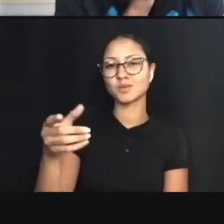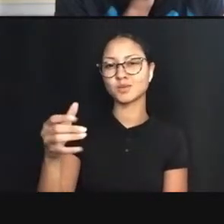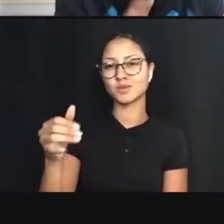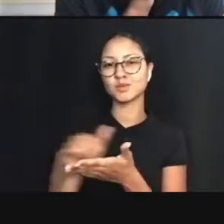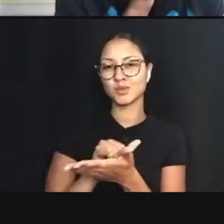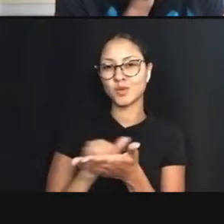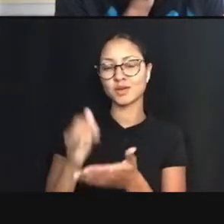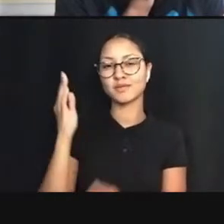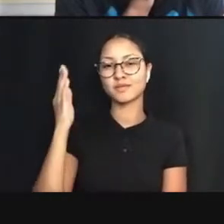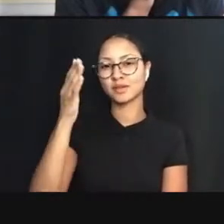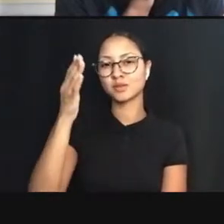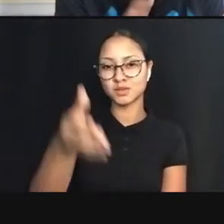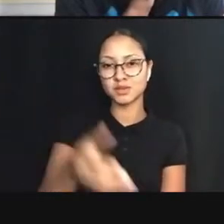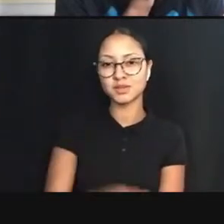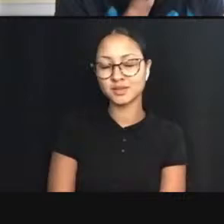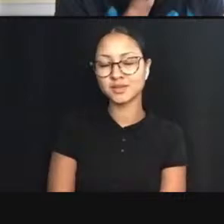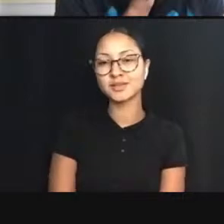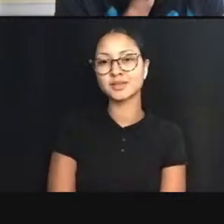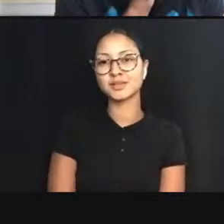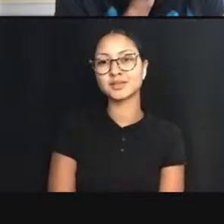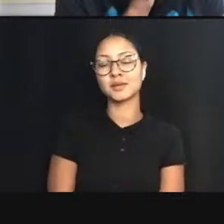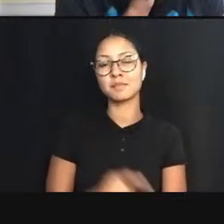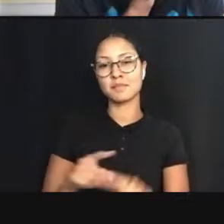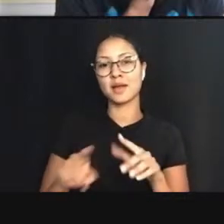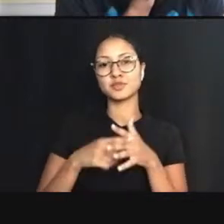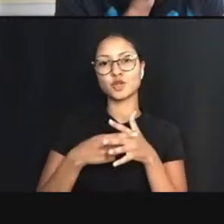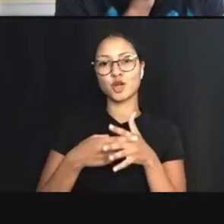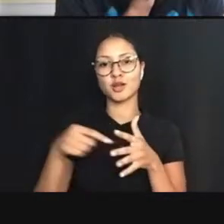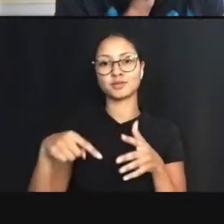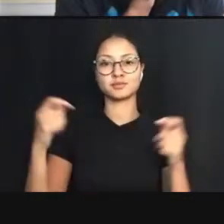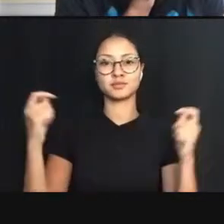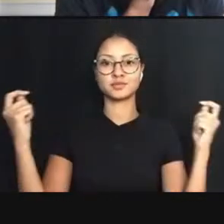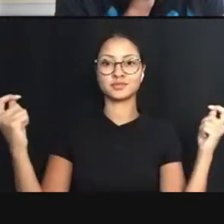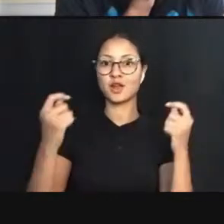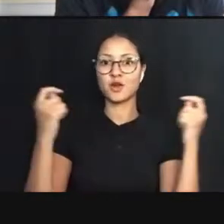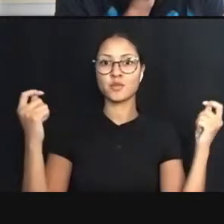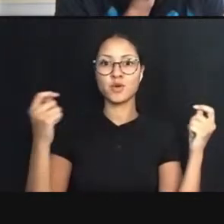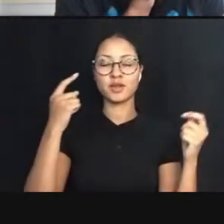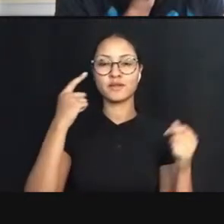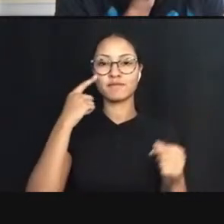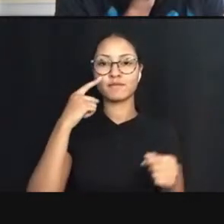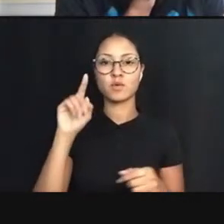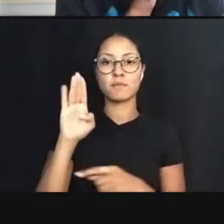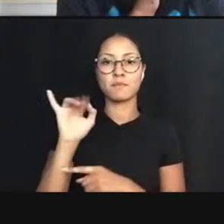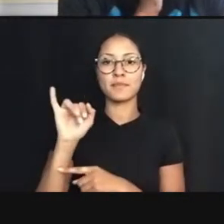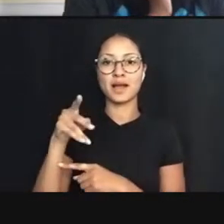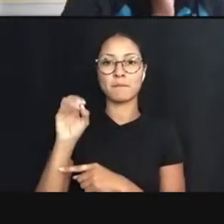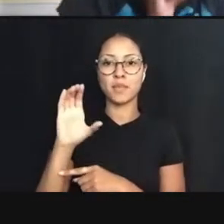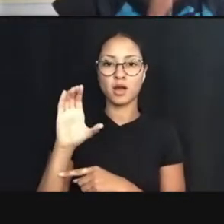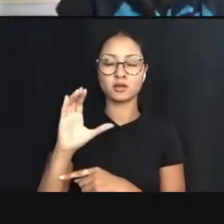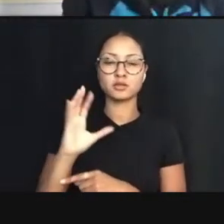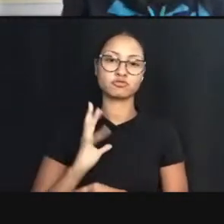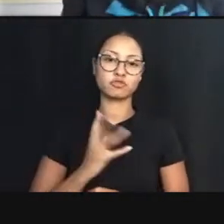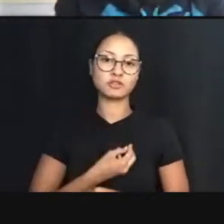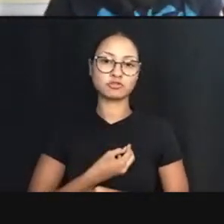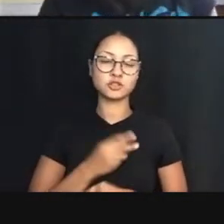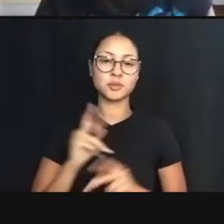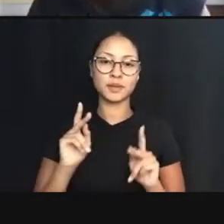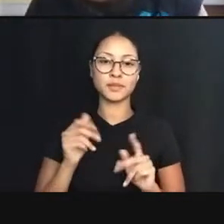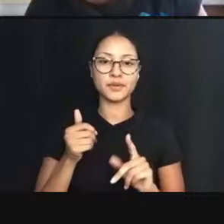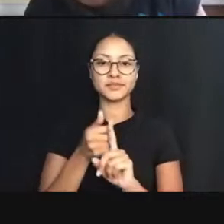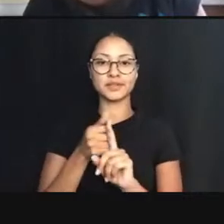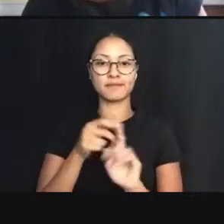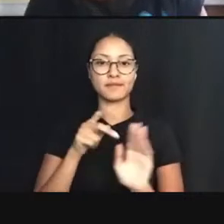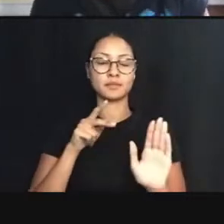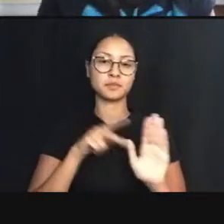this ceremony work for BIPOC trans folks that have been killed. So I'm doing a few rituals in New York. So